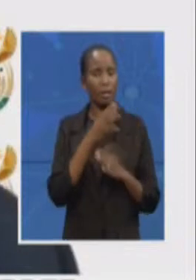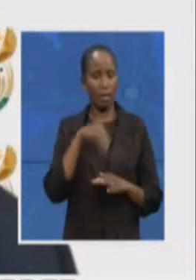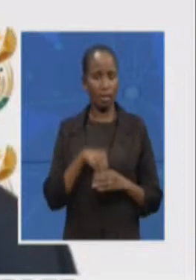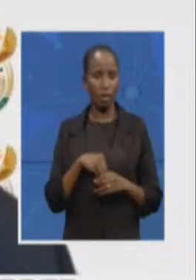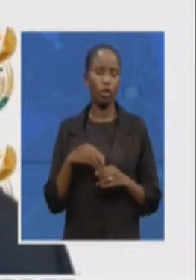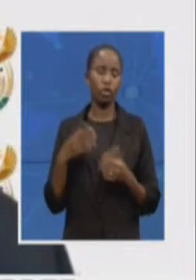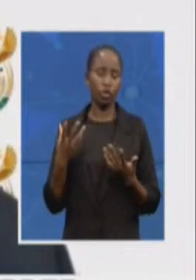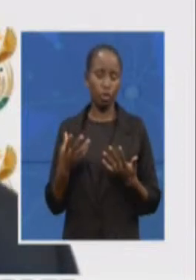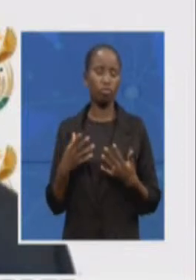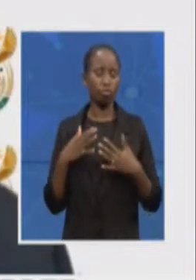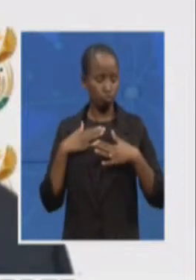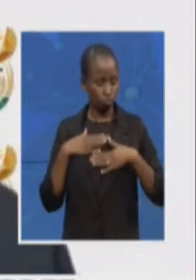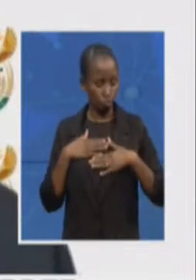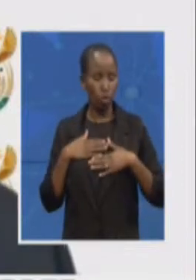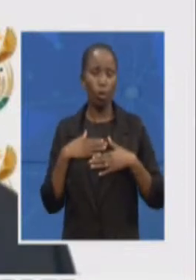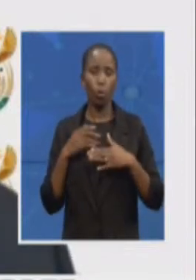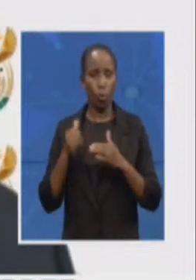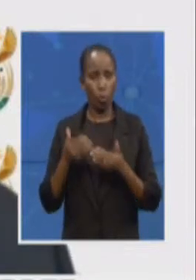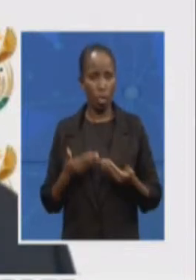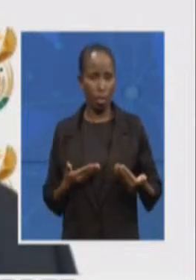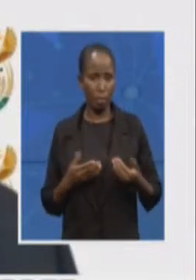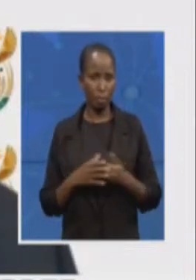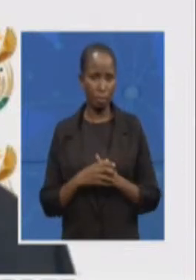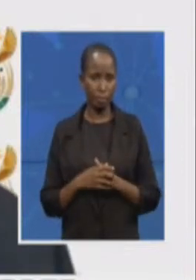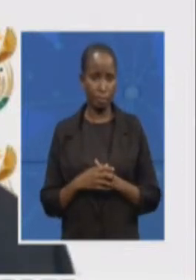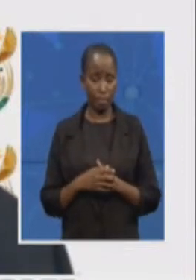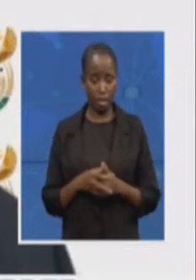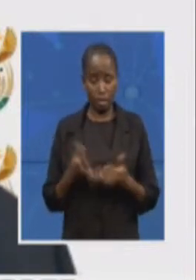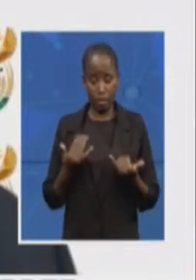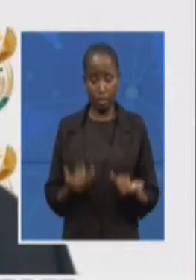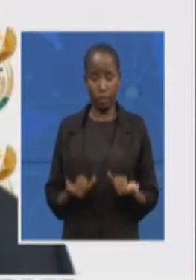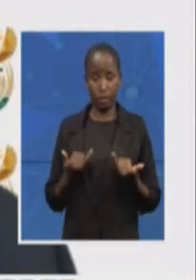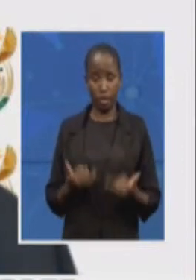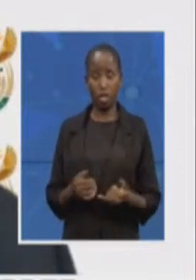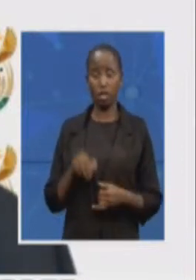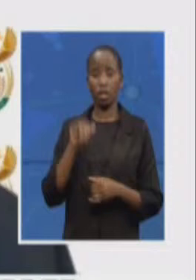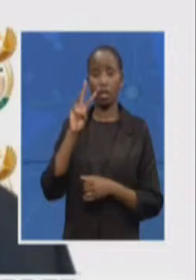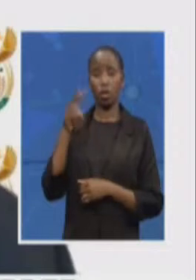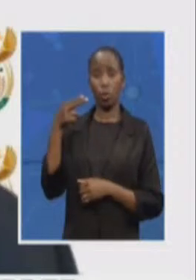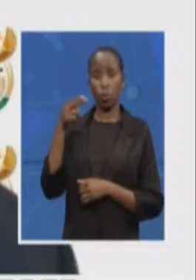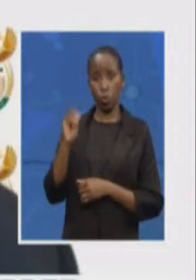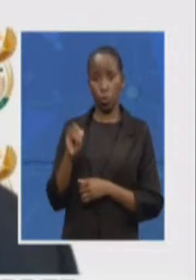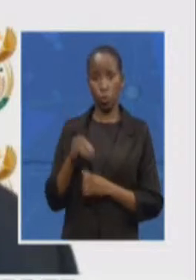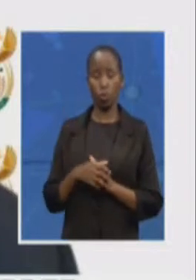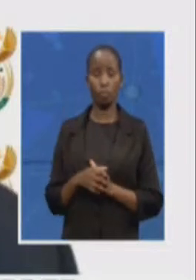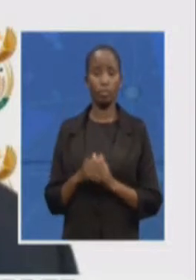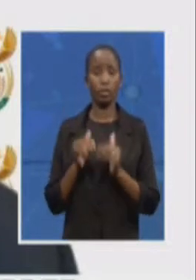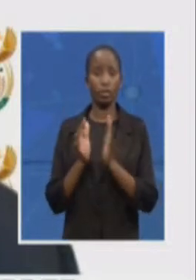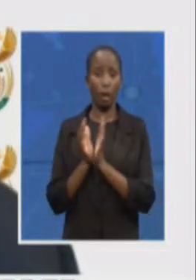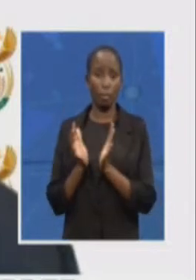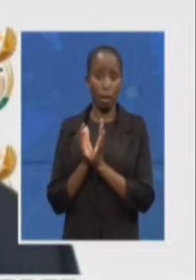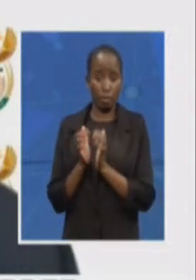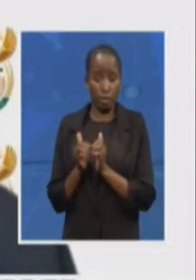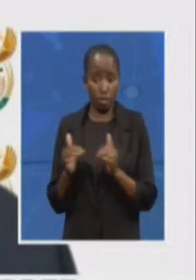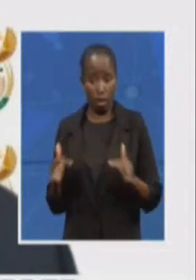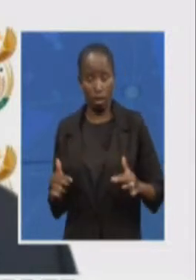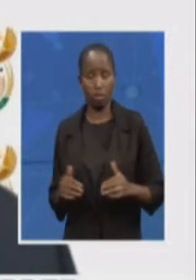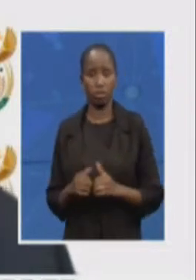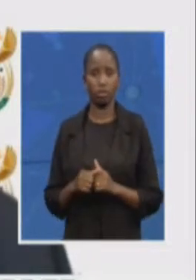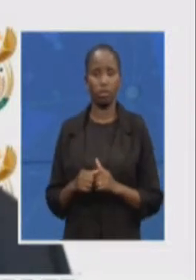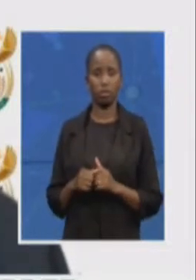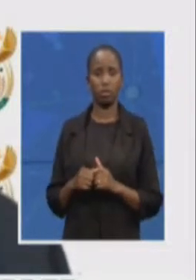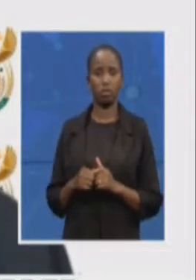later today, the World Health Assembly is convening. It's starting actually, it just started now at 10